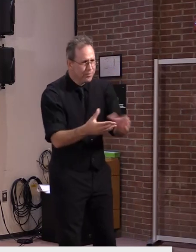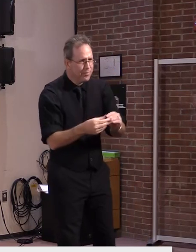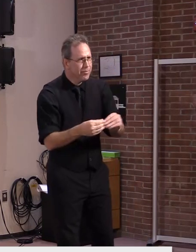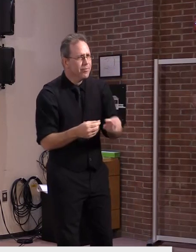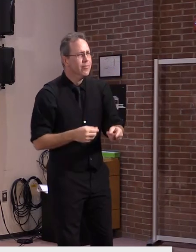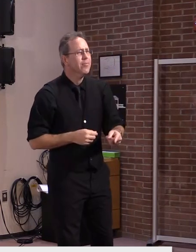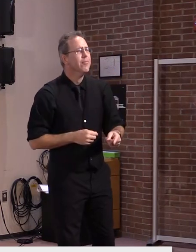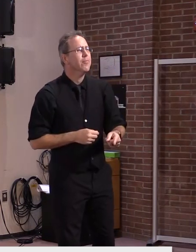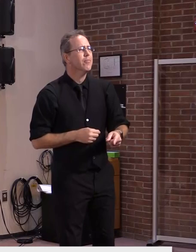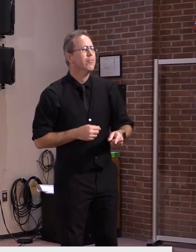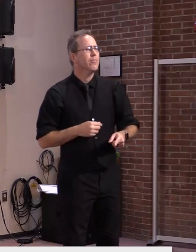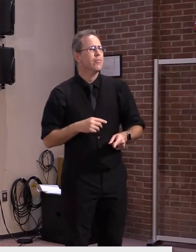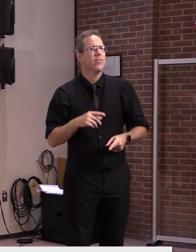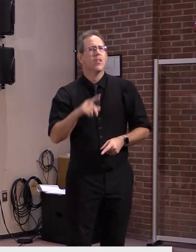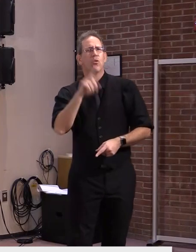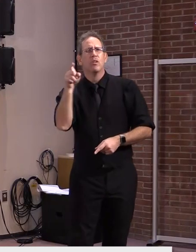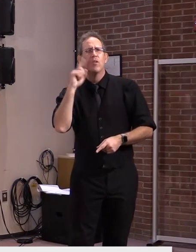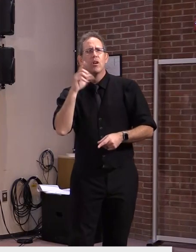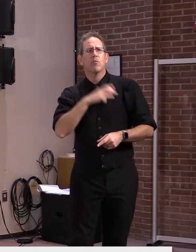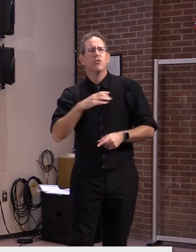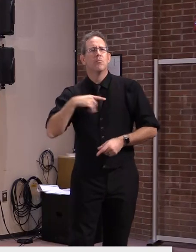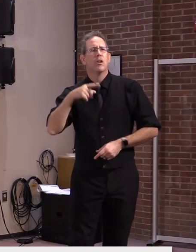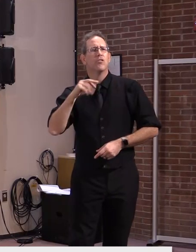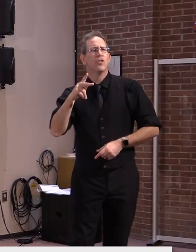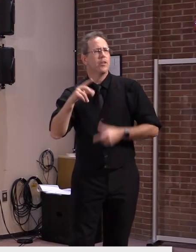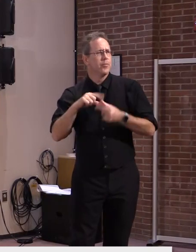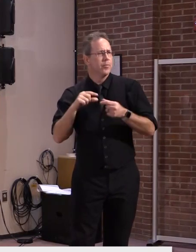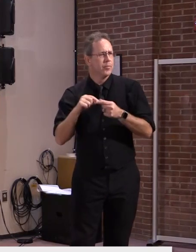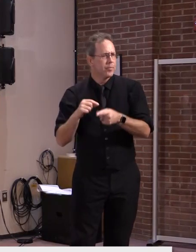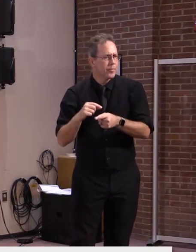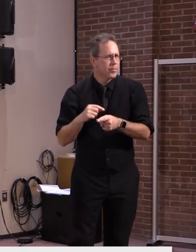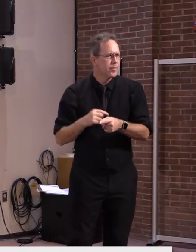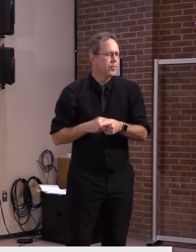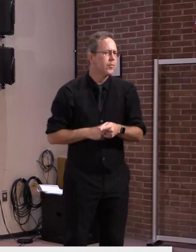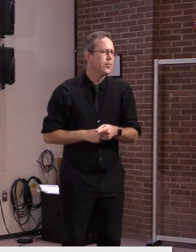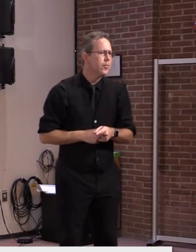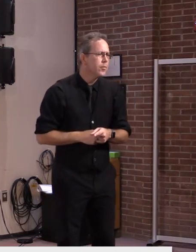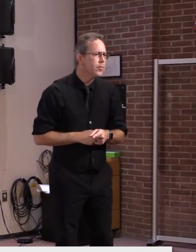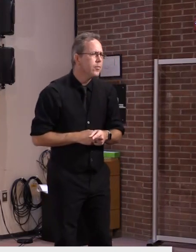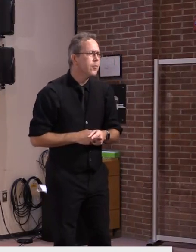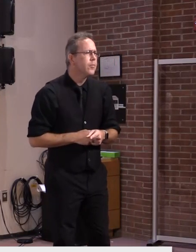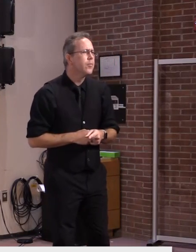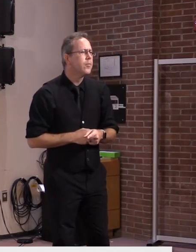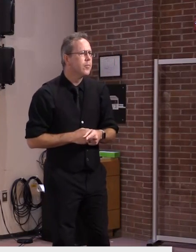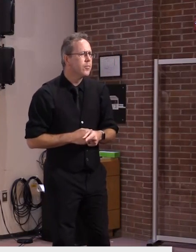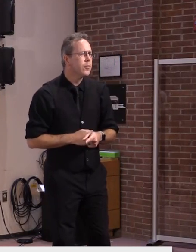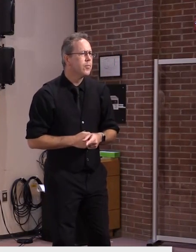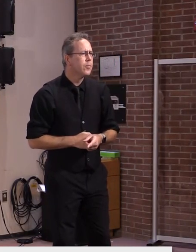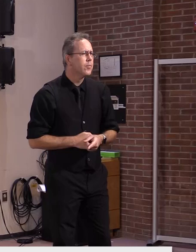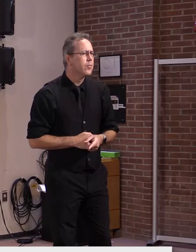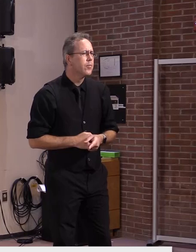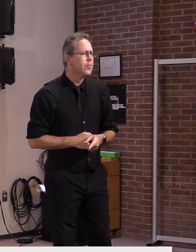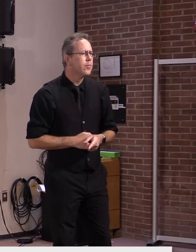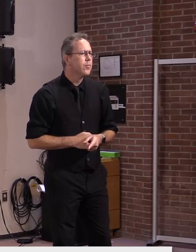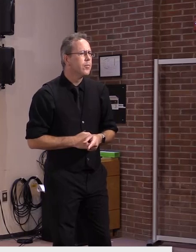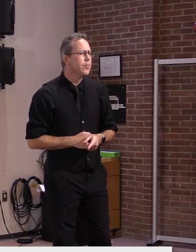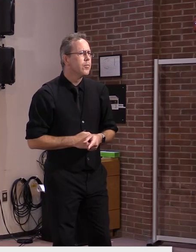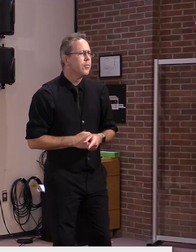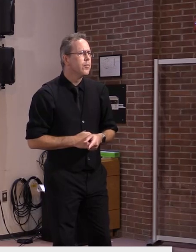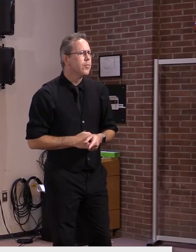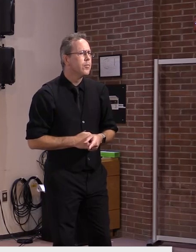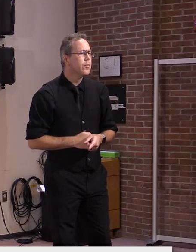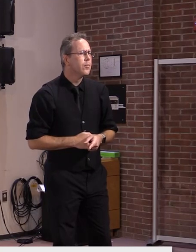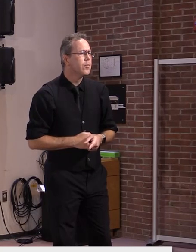September 21st press conference, Governor Scott promised updated data on long-term care facilities and who is most vulnerable. Has